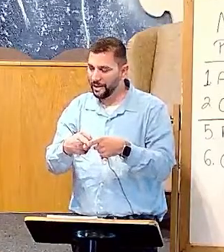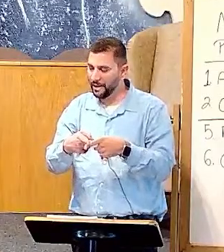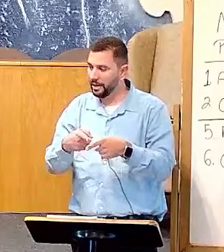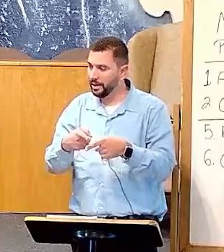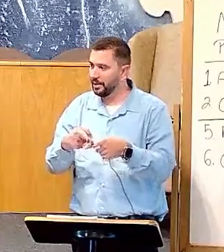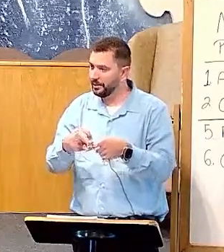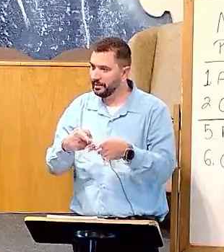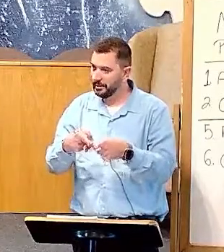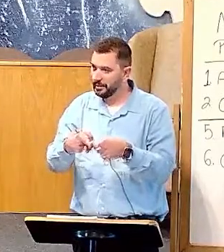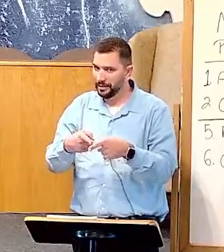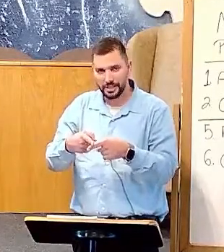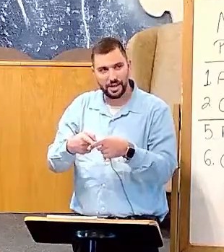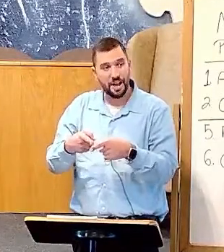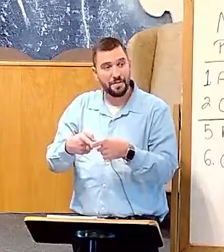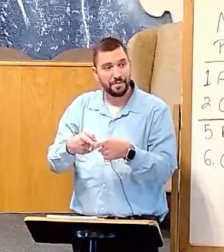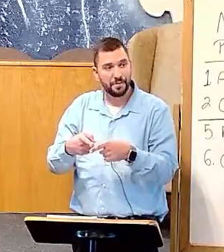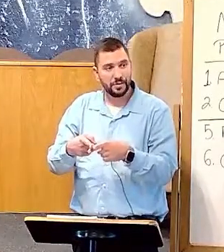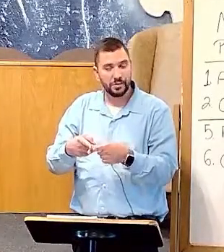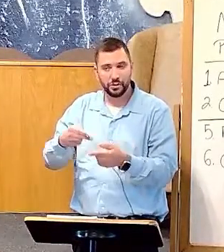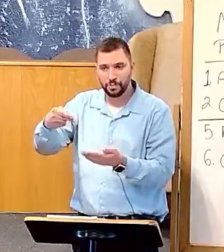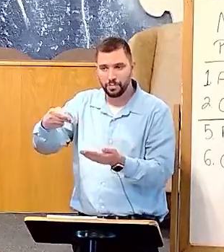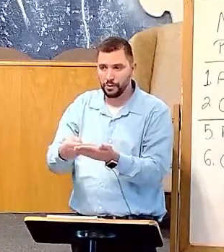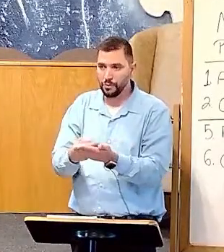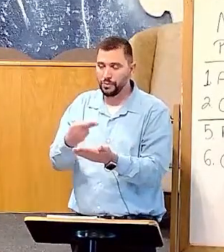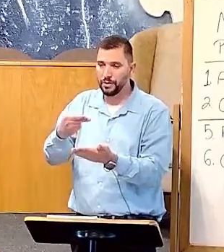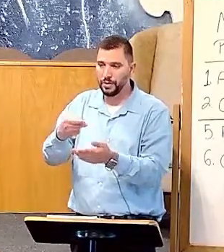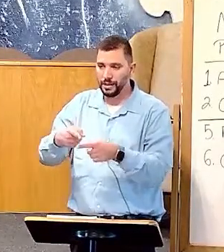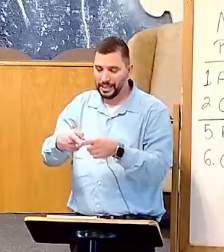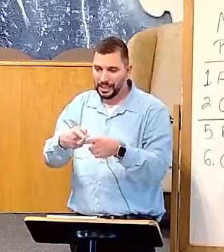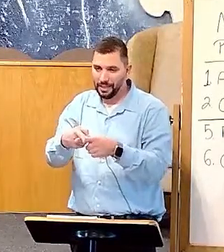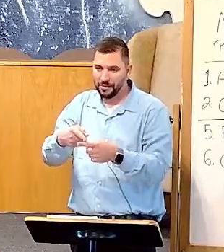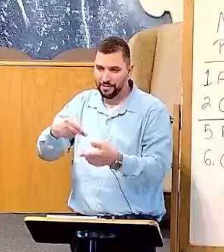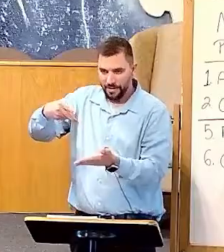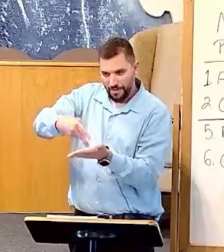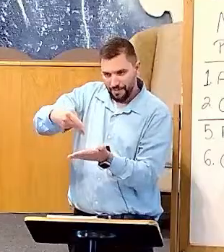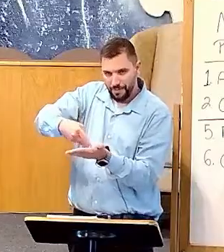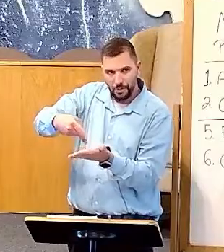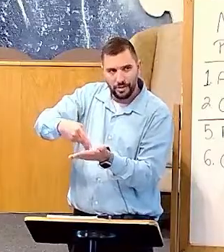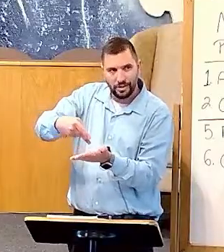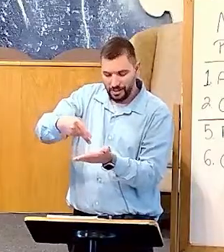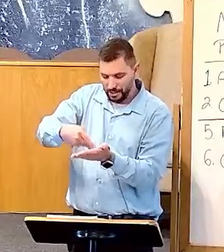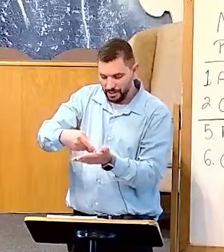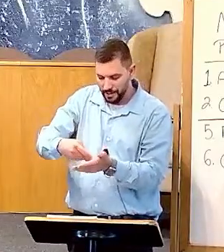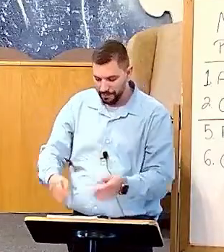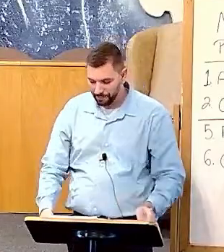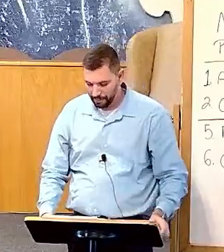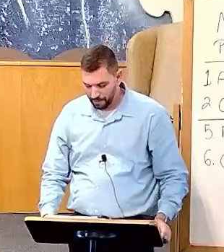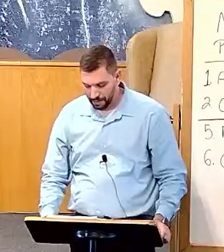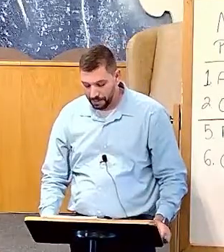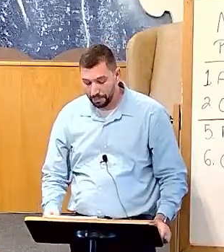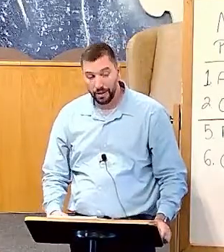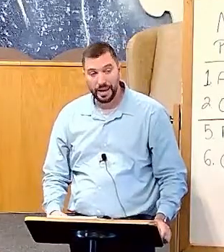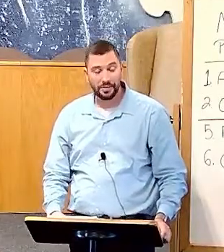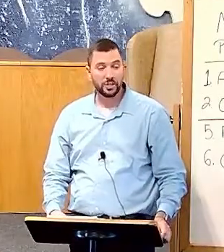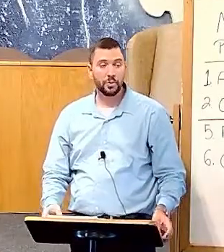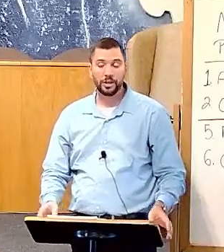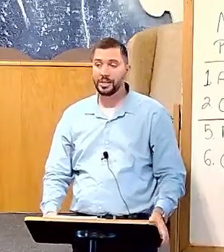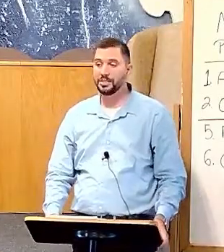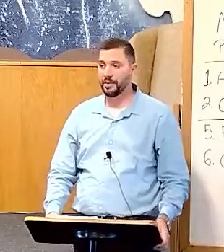cut. That's a knife. So spoon, knife, fork. Then plate, this is where a classifier comes